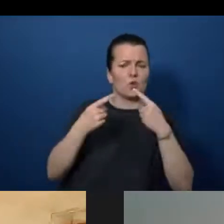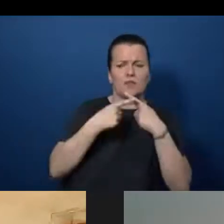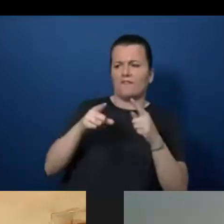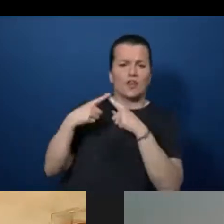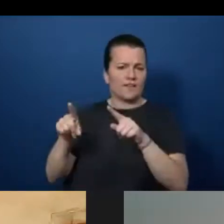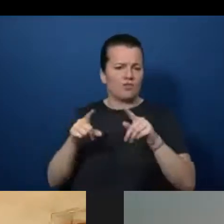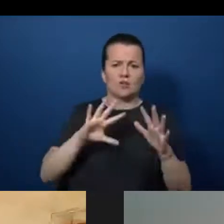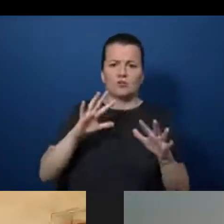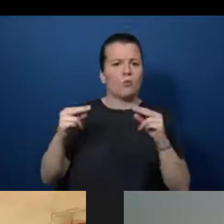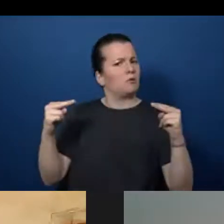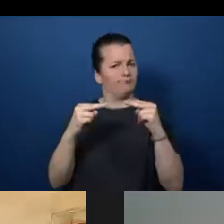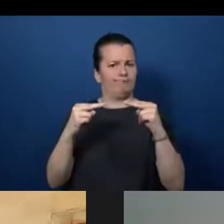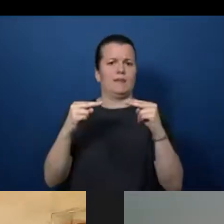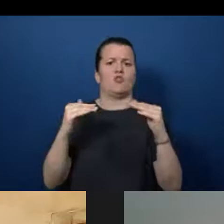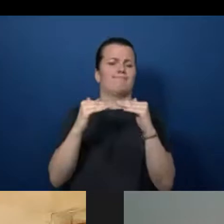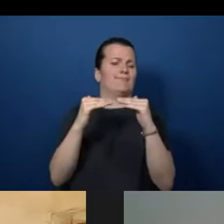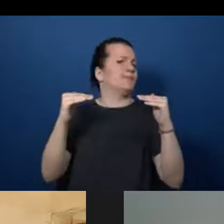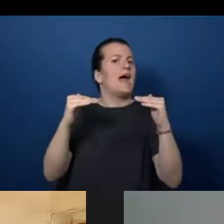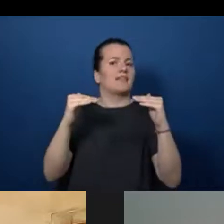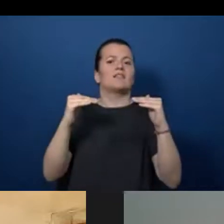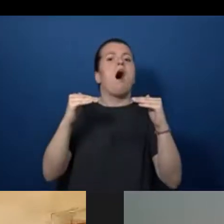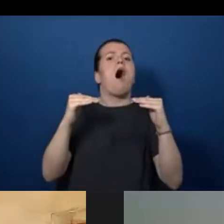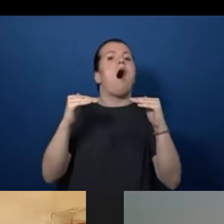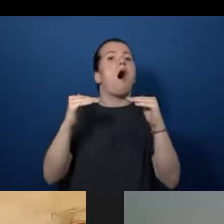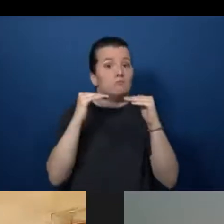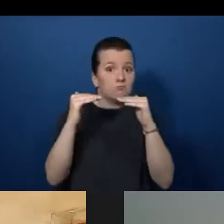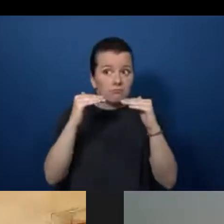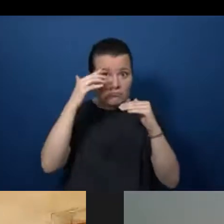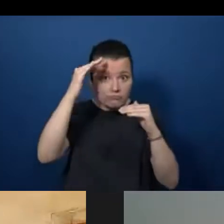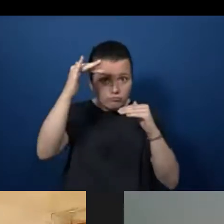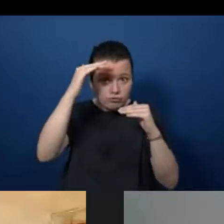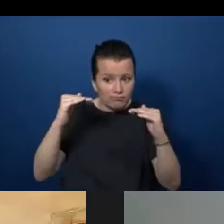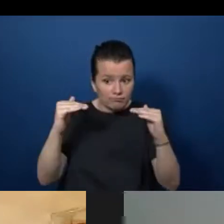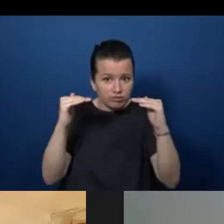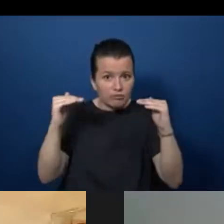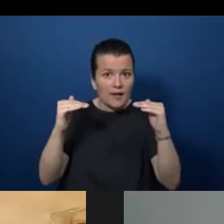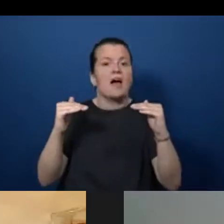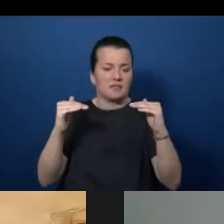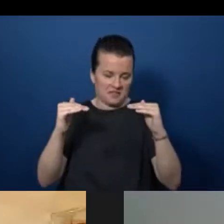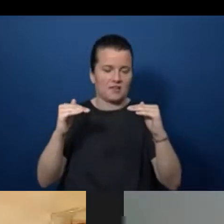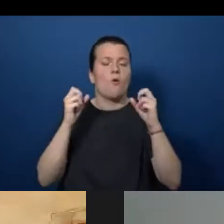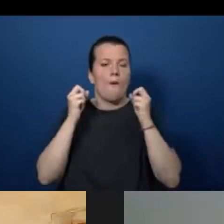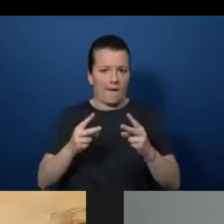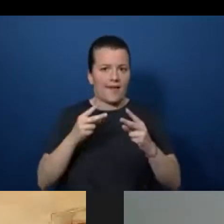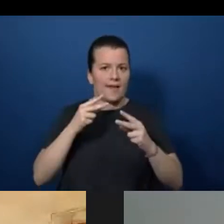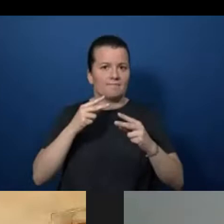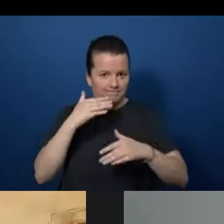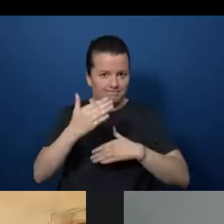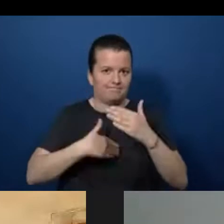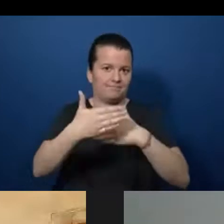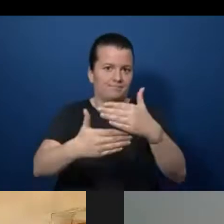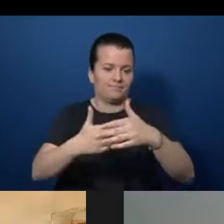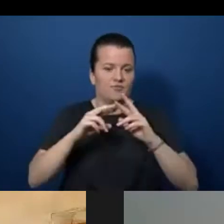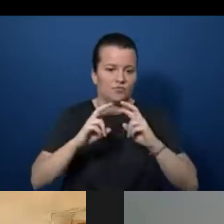the essential starting point so that people could agree on the research priority and